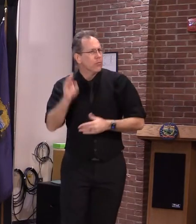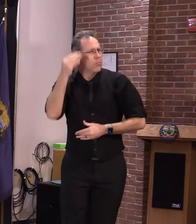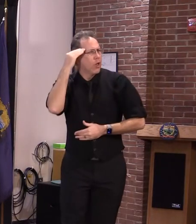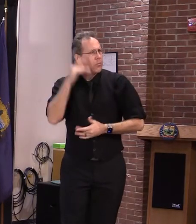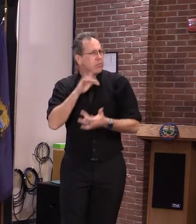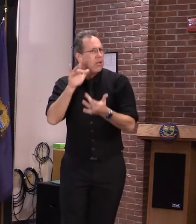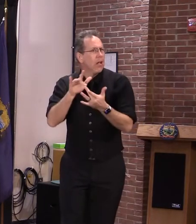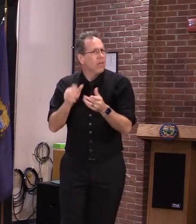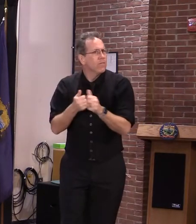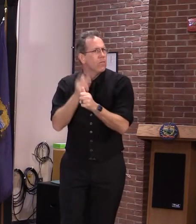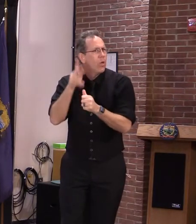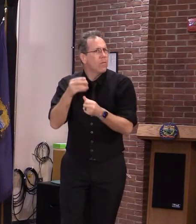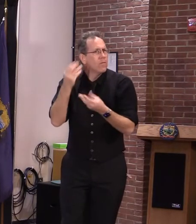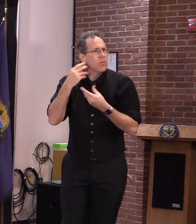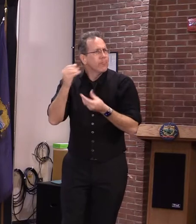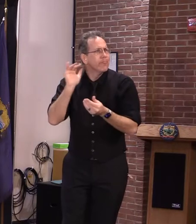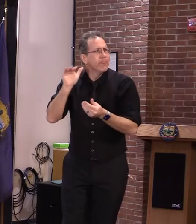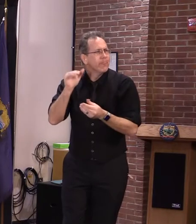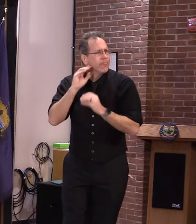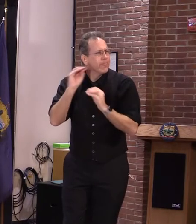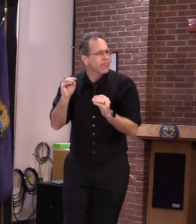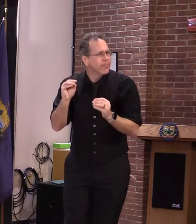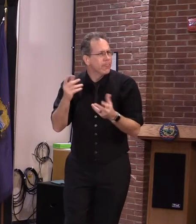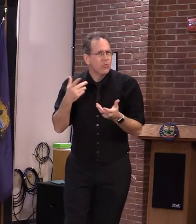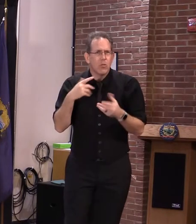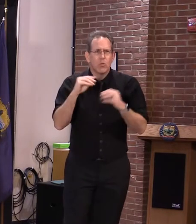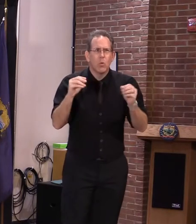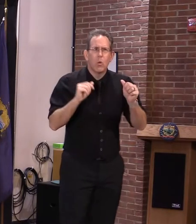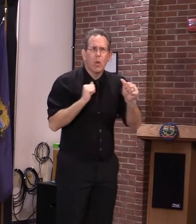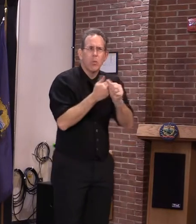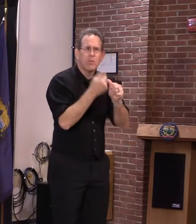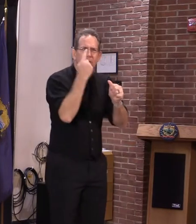no information. We understand that sometimes